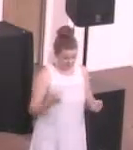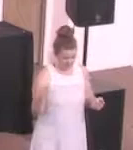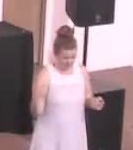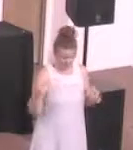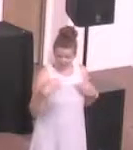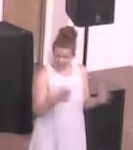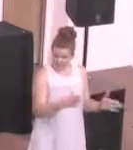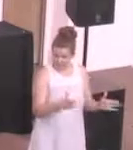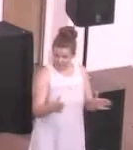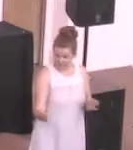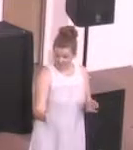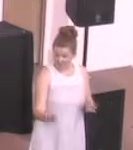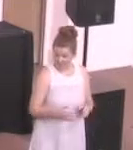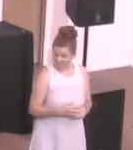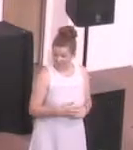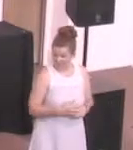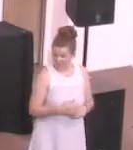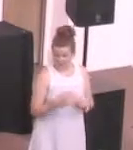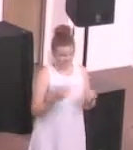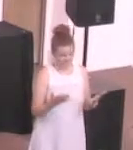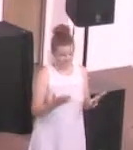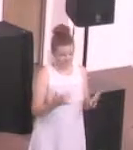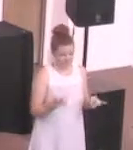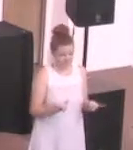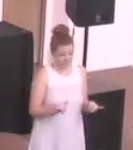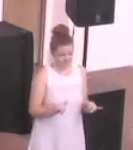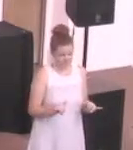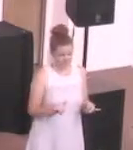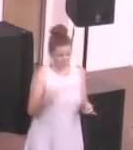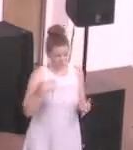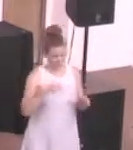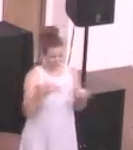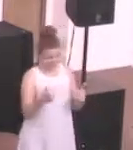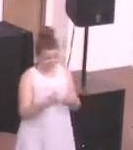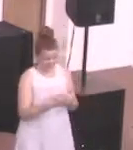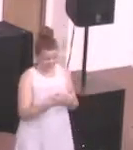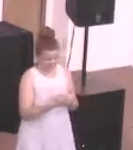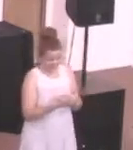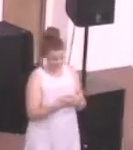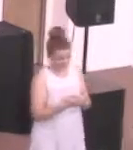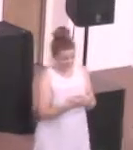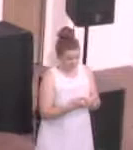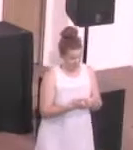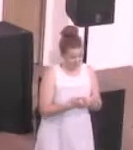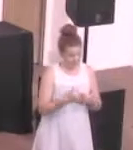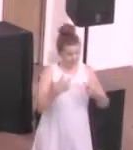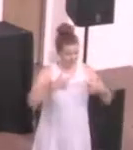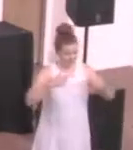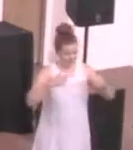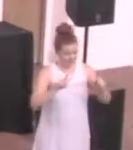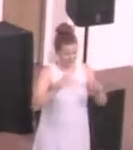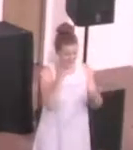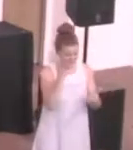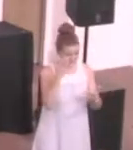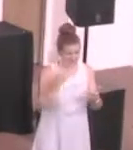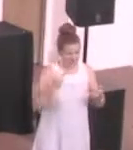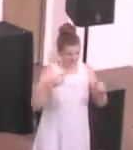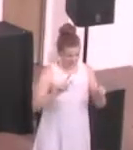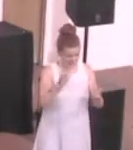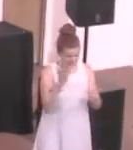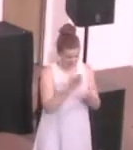plan. Now, here's the deal. We're going to play a little game called Let's Hinder Him. Everyone say,